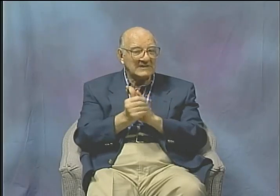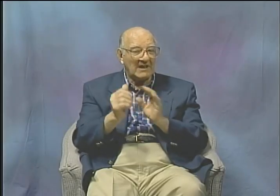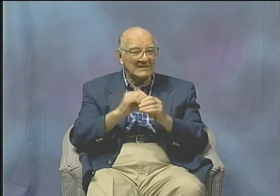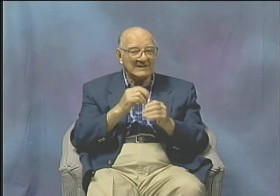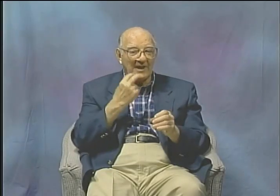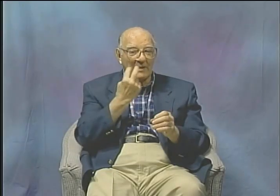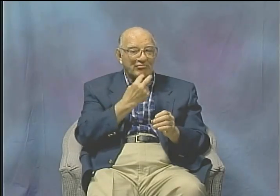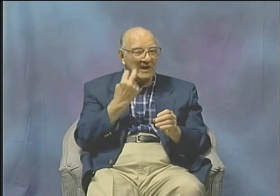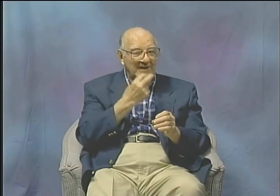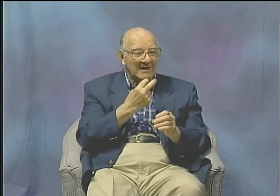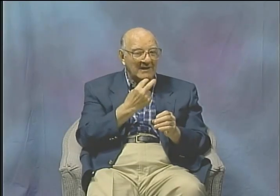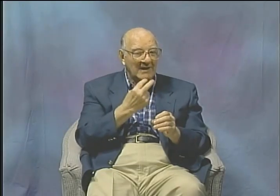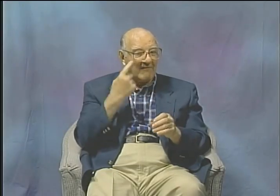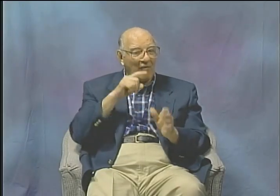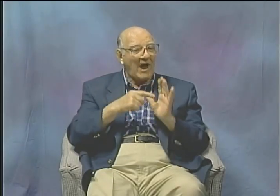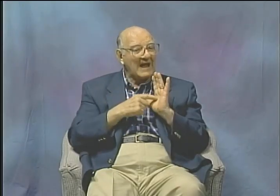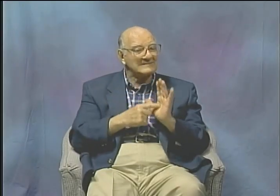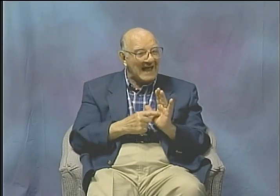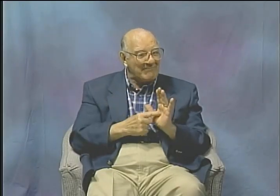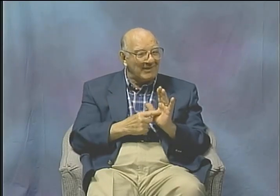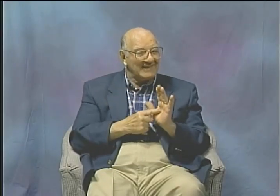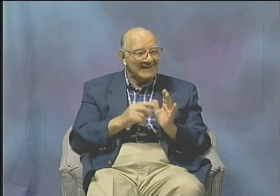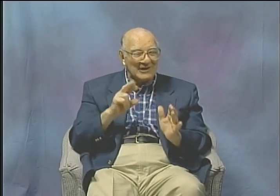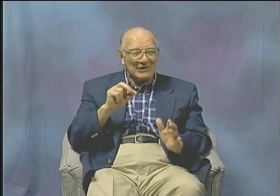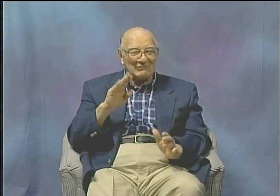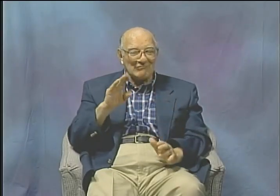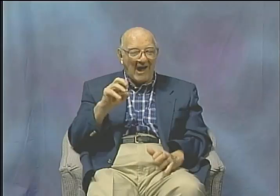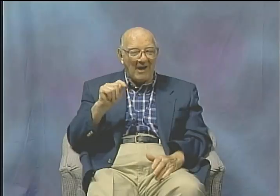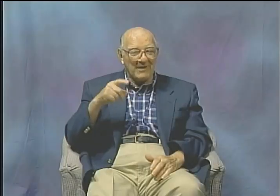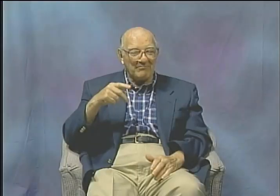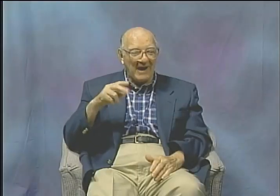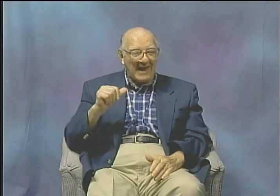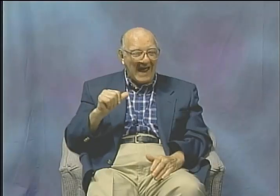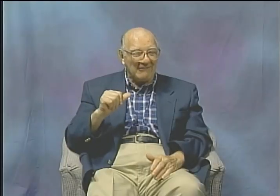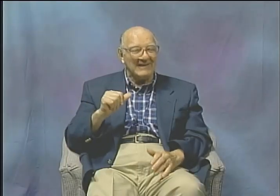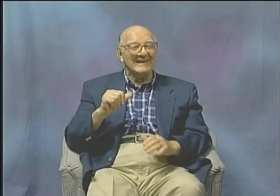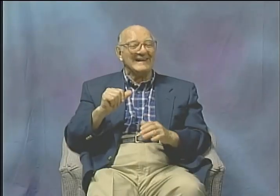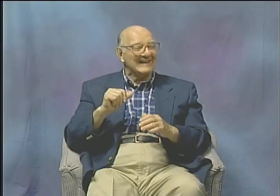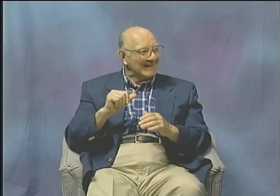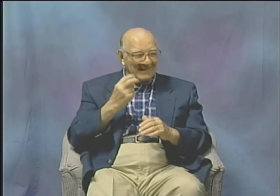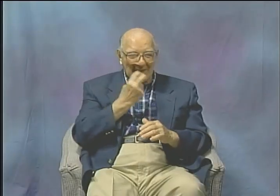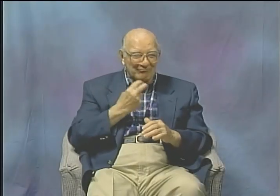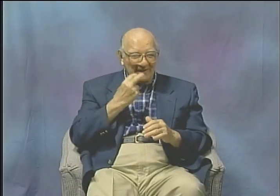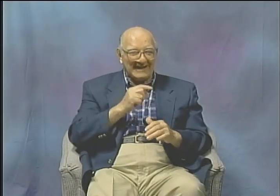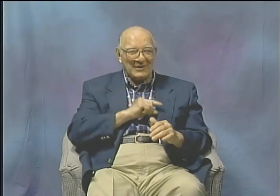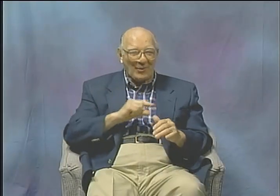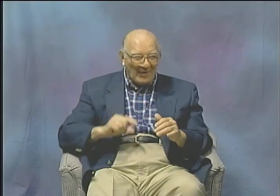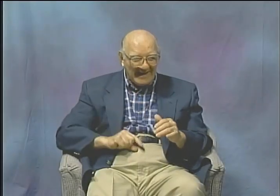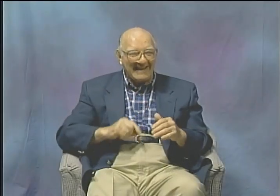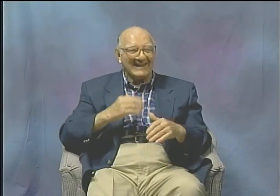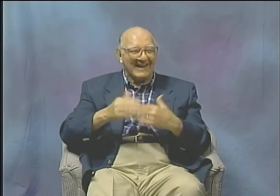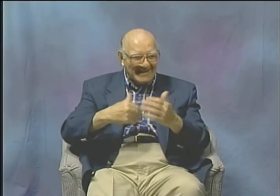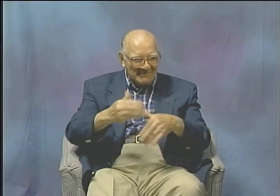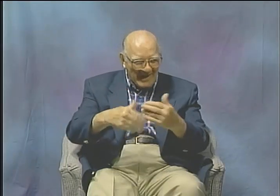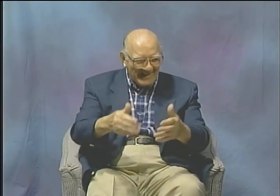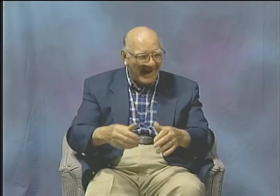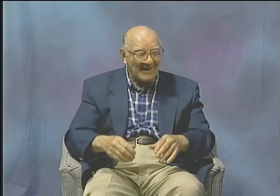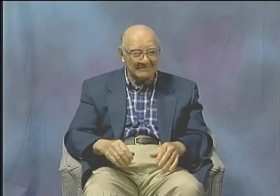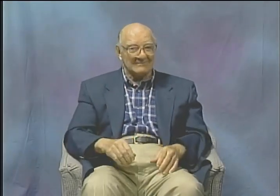skills in lip reading. For example, Robert Panara lip read the Queen, and I